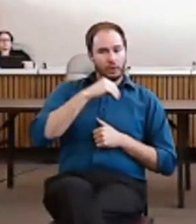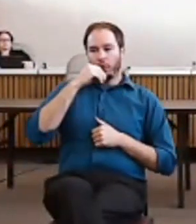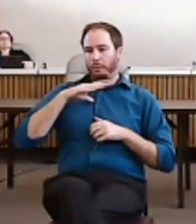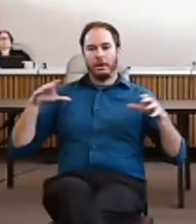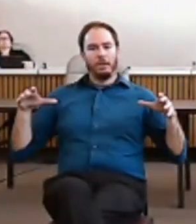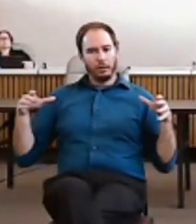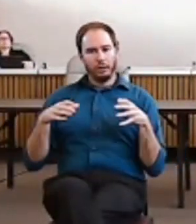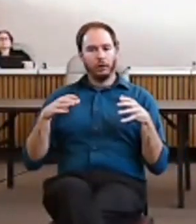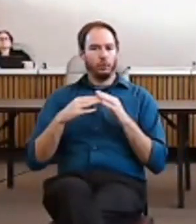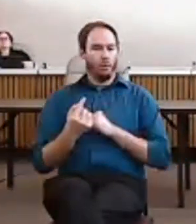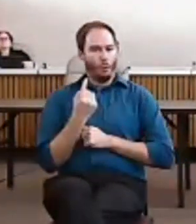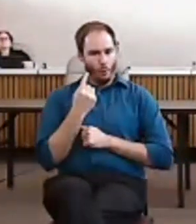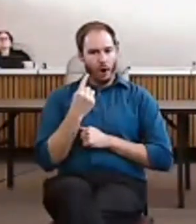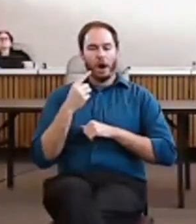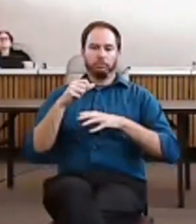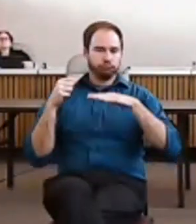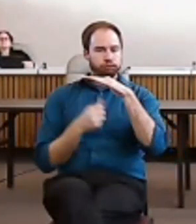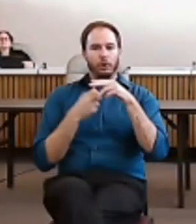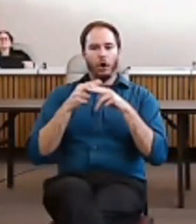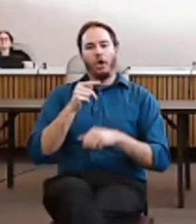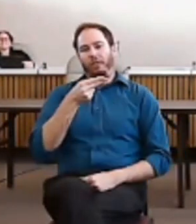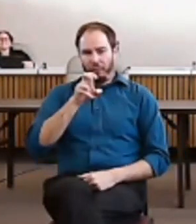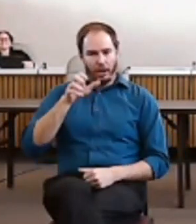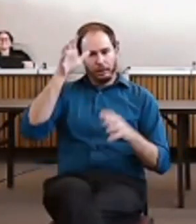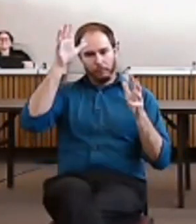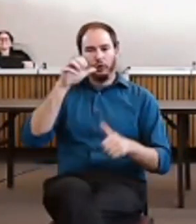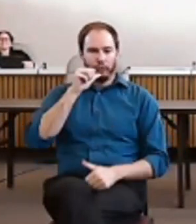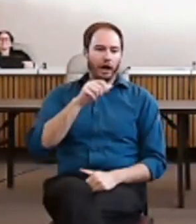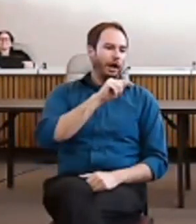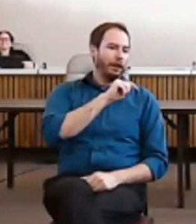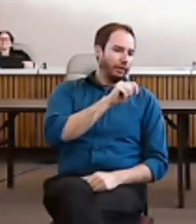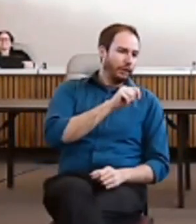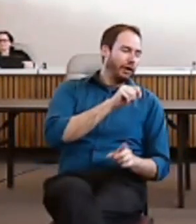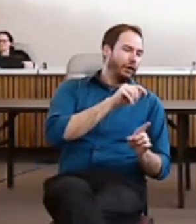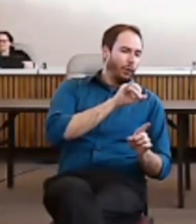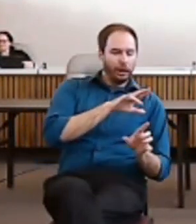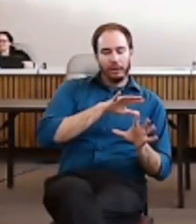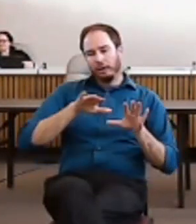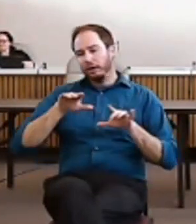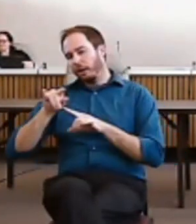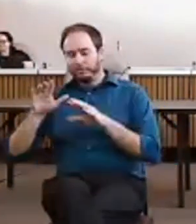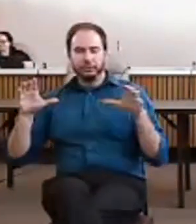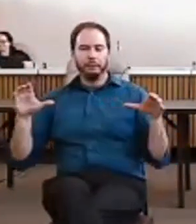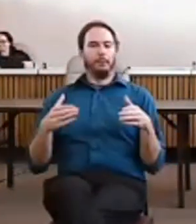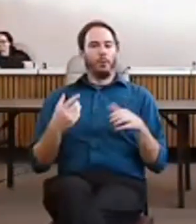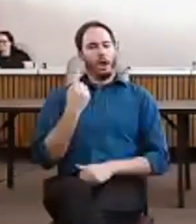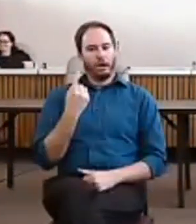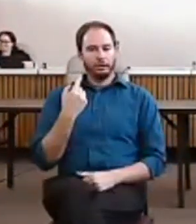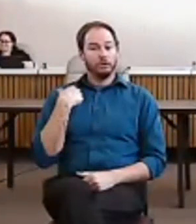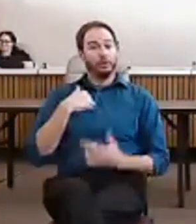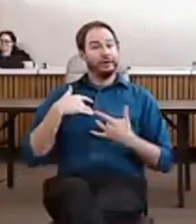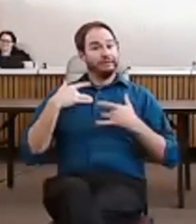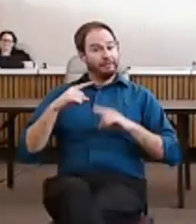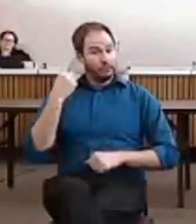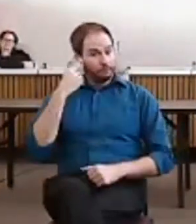one. So now we're called the Moose, not the Loyal or Moose, just the Moose. This event that we're asking